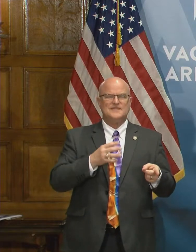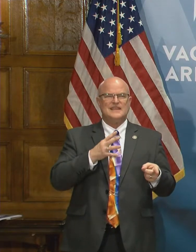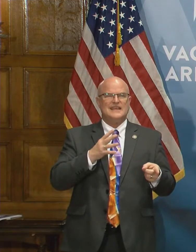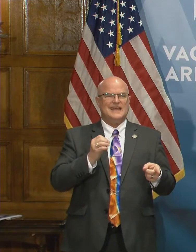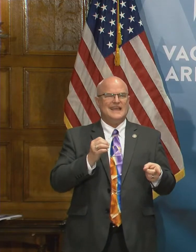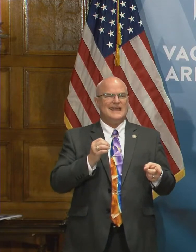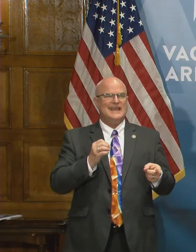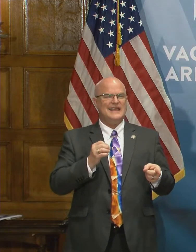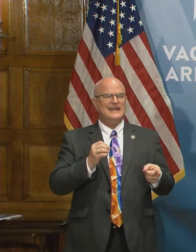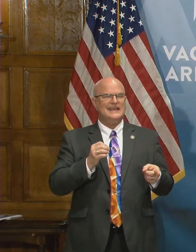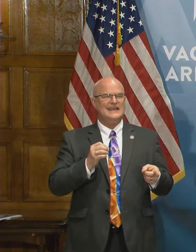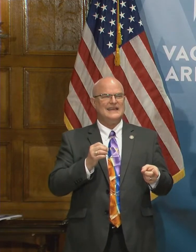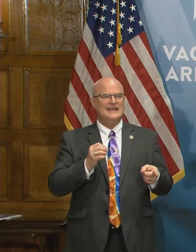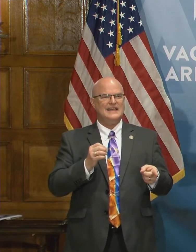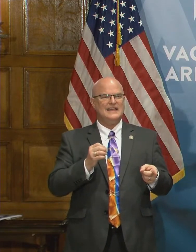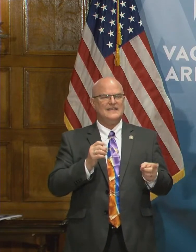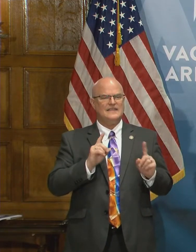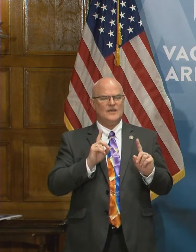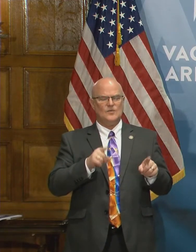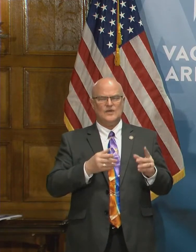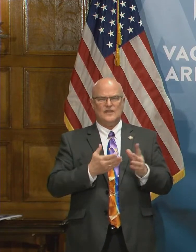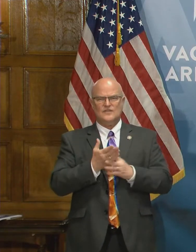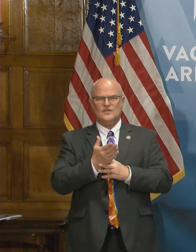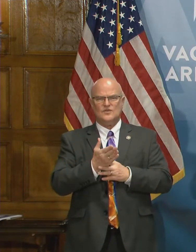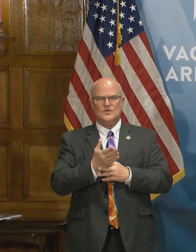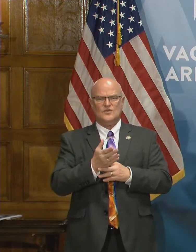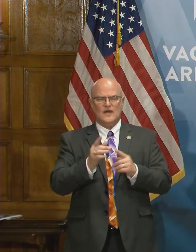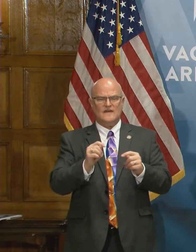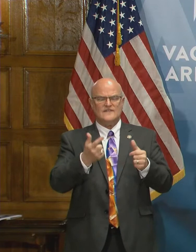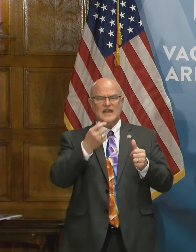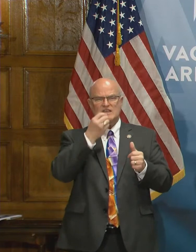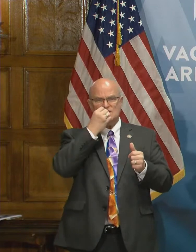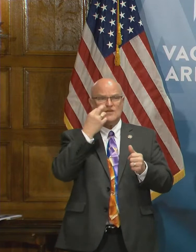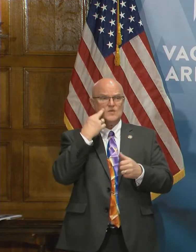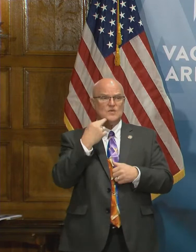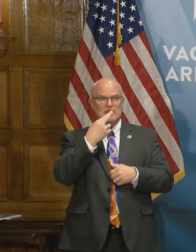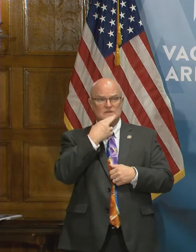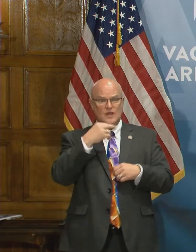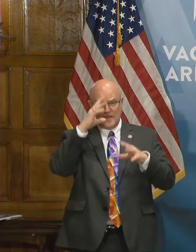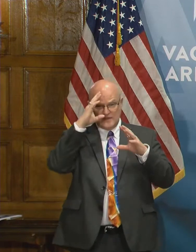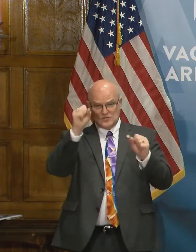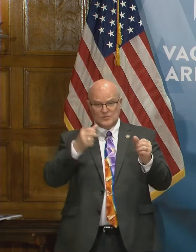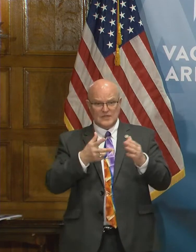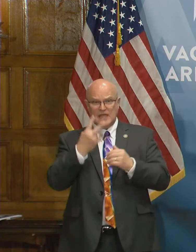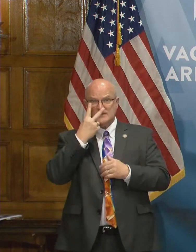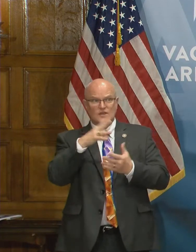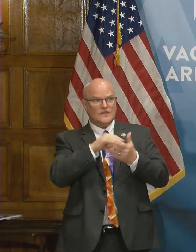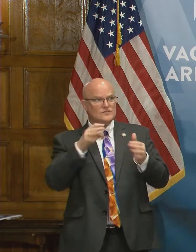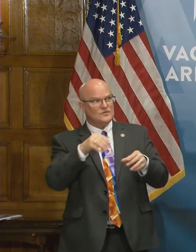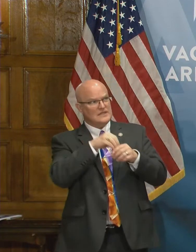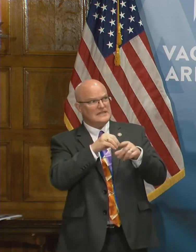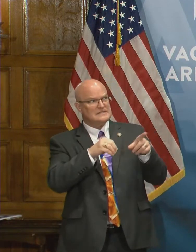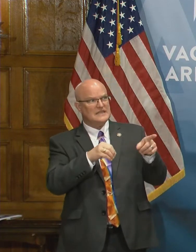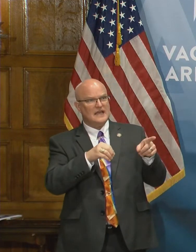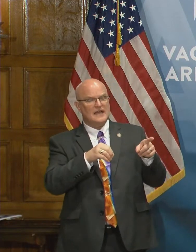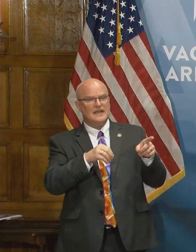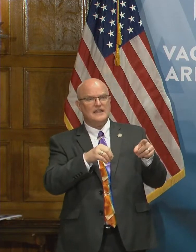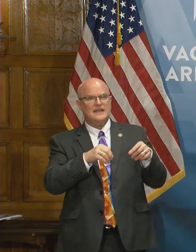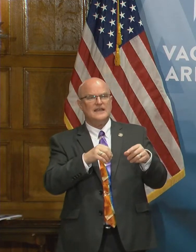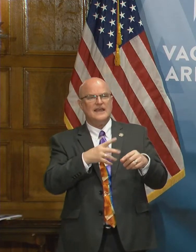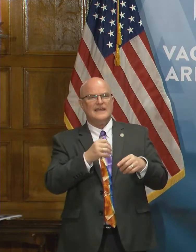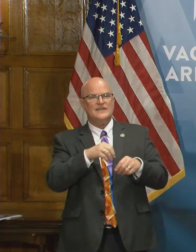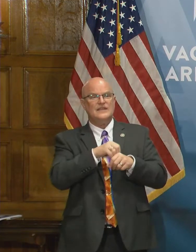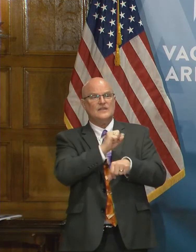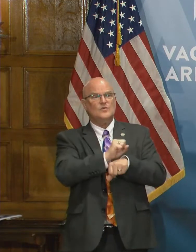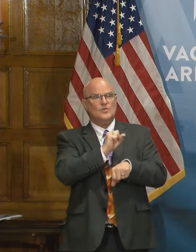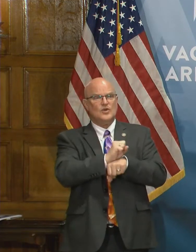and they went through a fast food restaurant, the superintendent did, and saw the student that's supposed to be quarantined, and they were